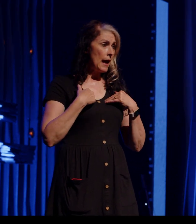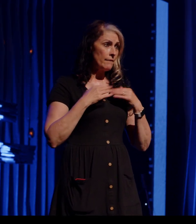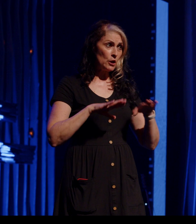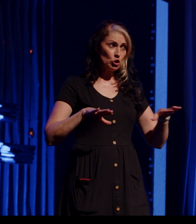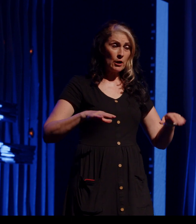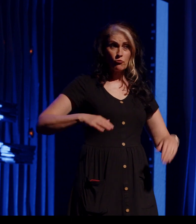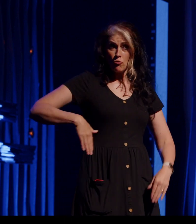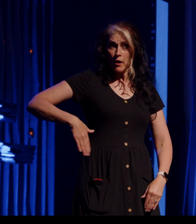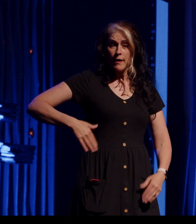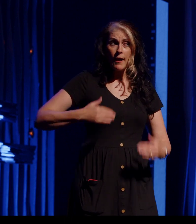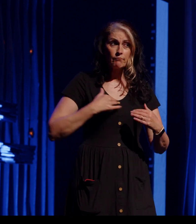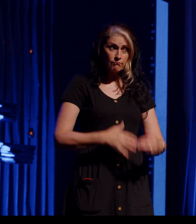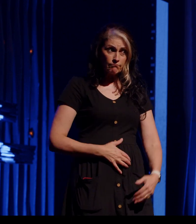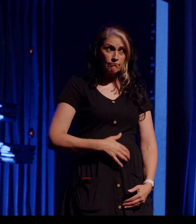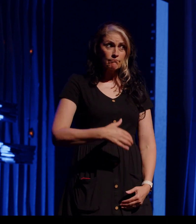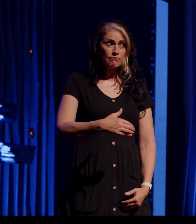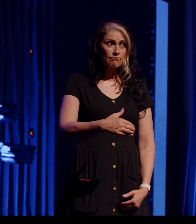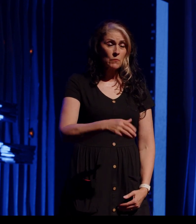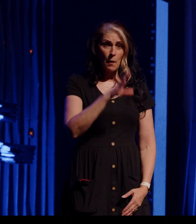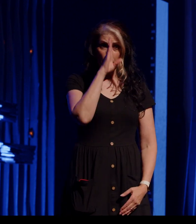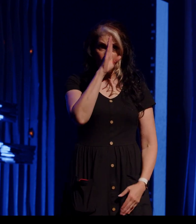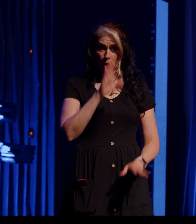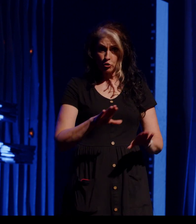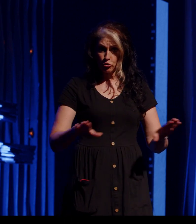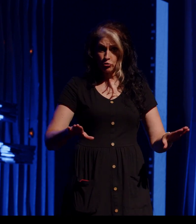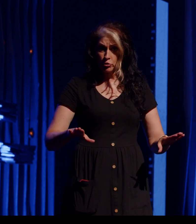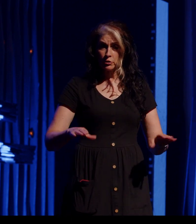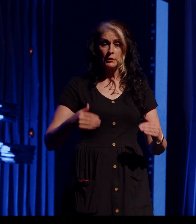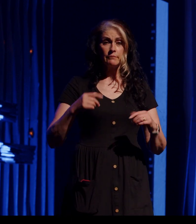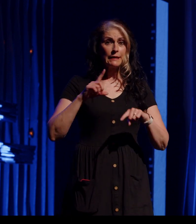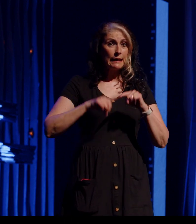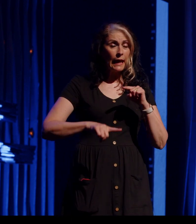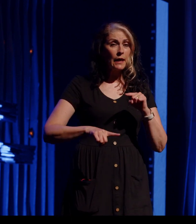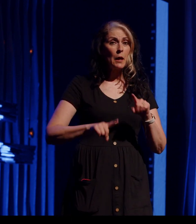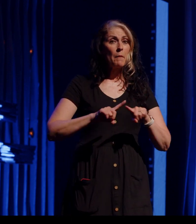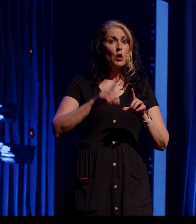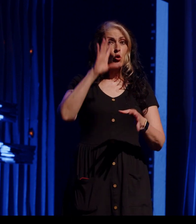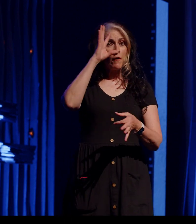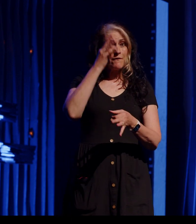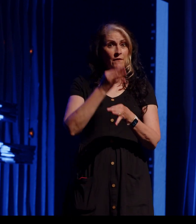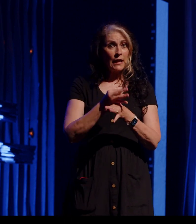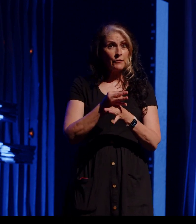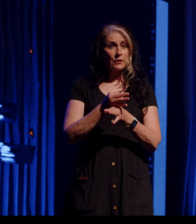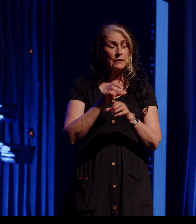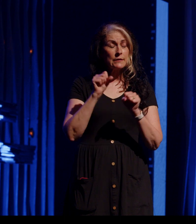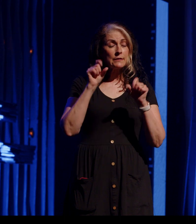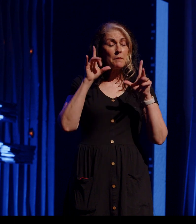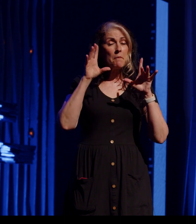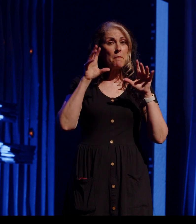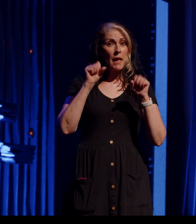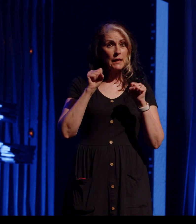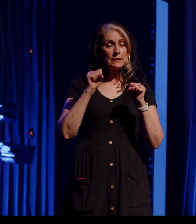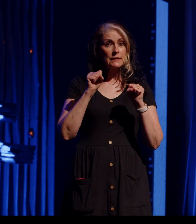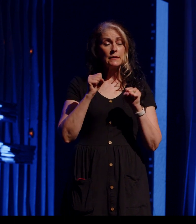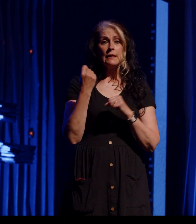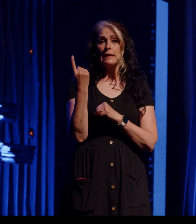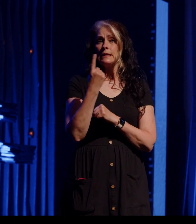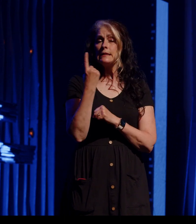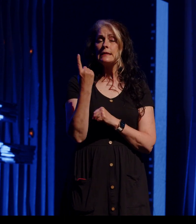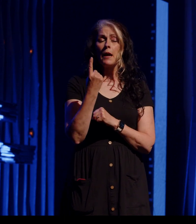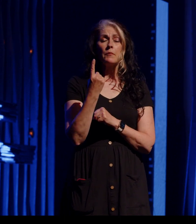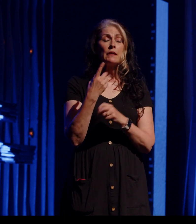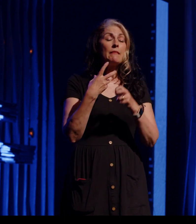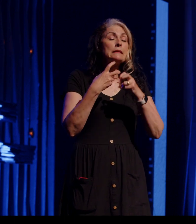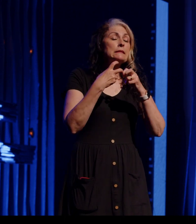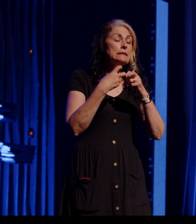yet have been able to have biological children, your faithfulness is amazing. In something that is